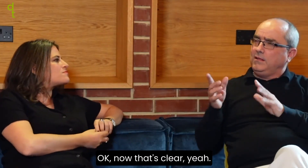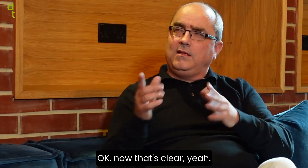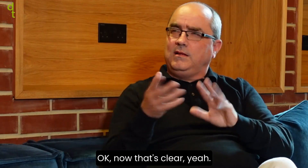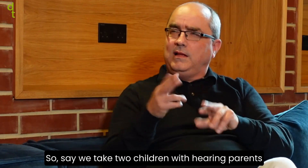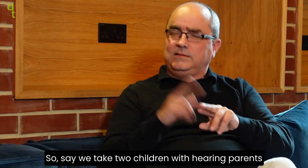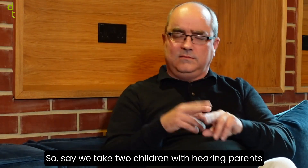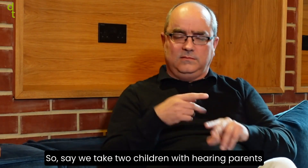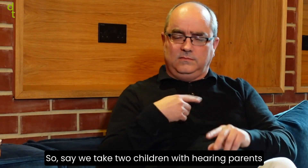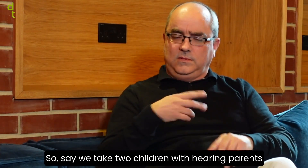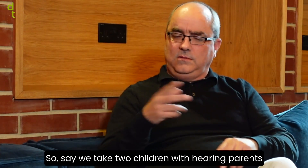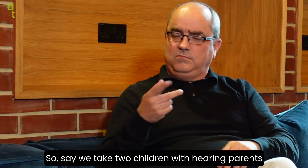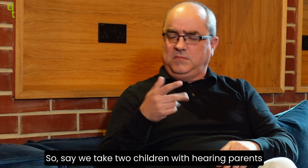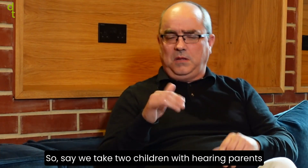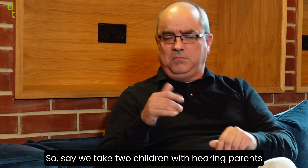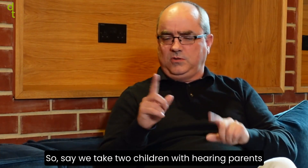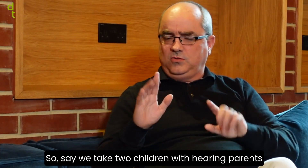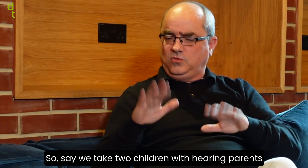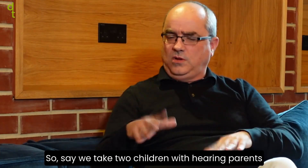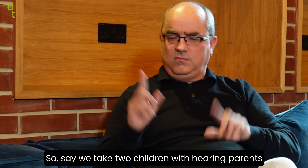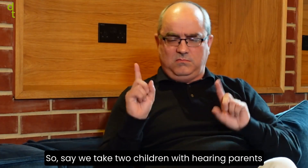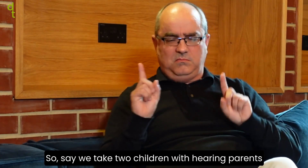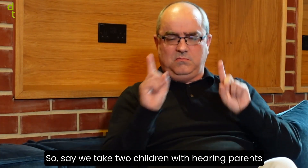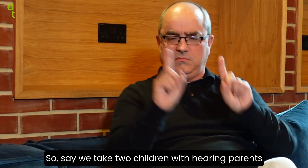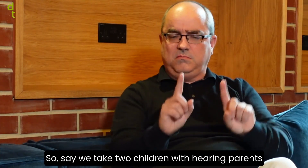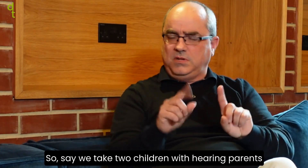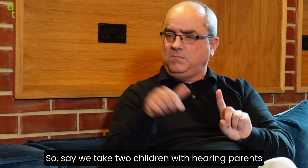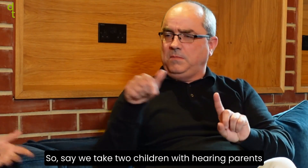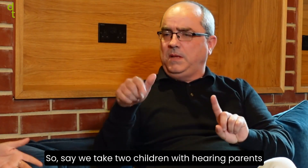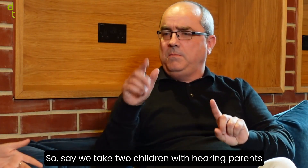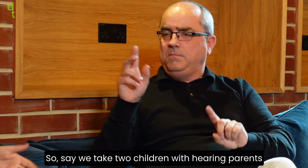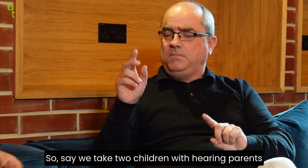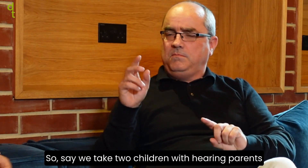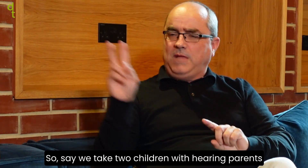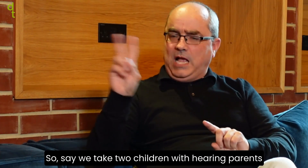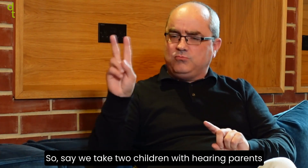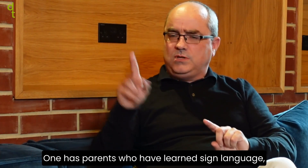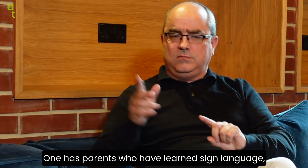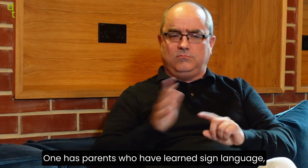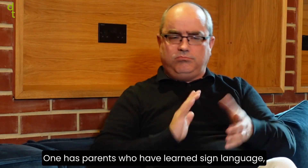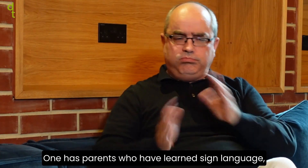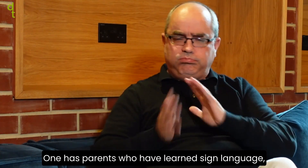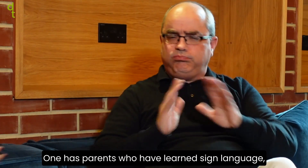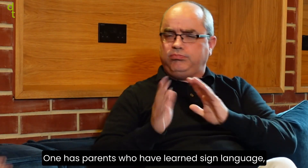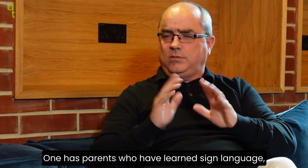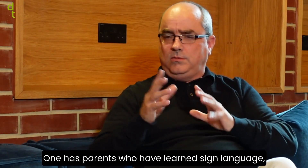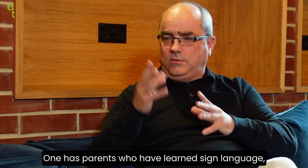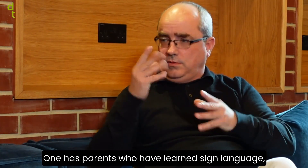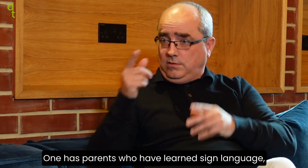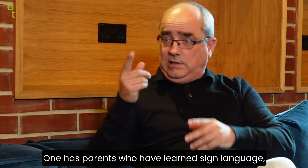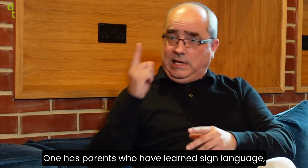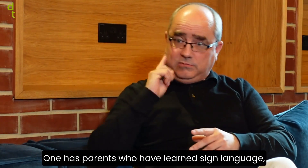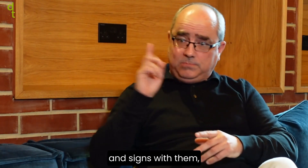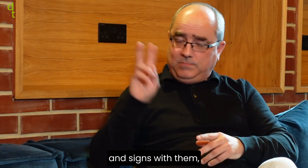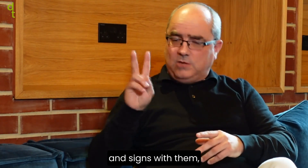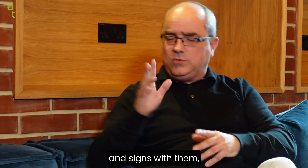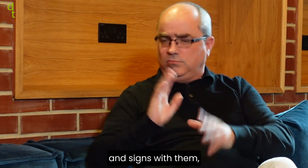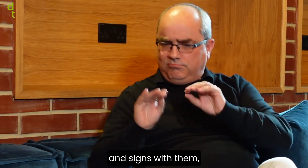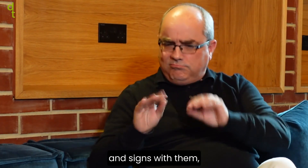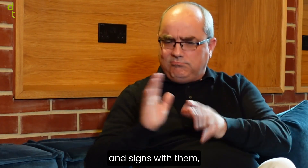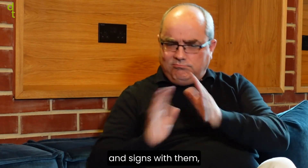yeah. So say we take two children with hearing parents. One has parents who have learned sign language and signs with them.